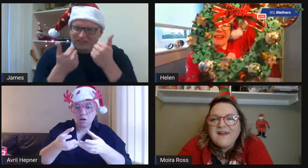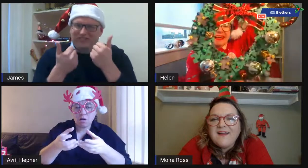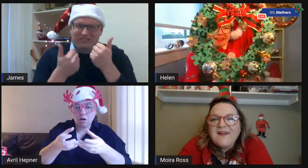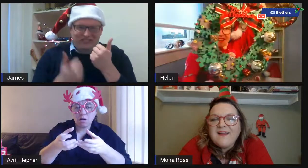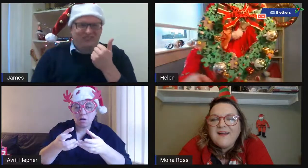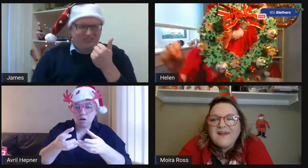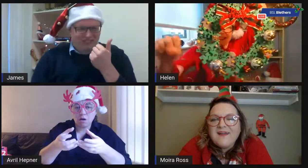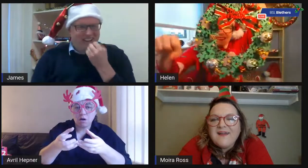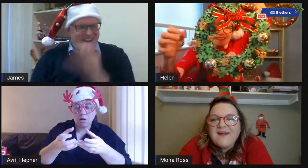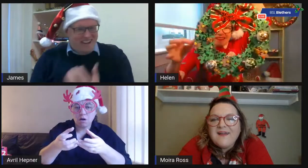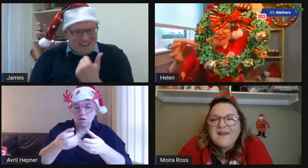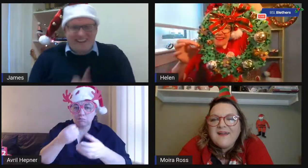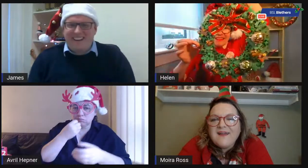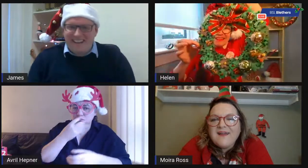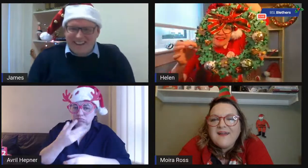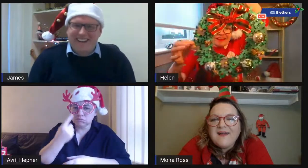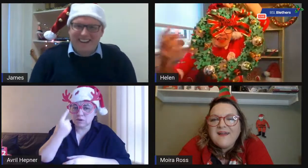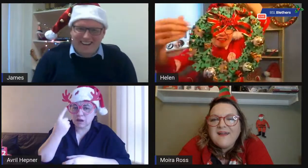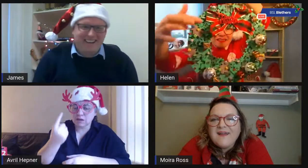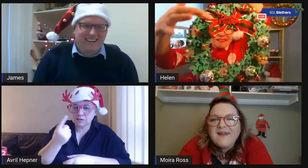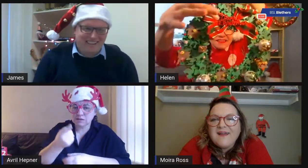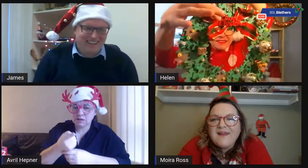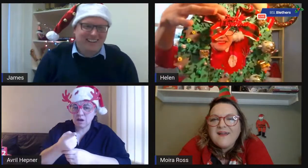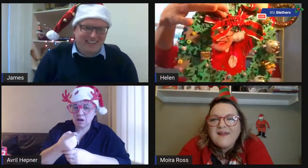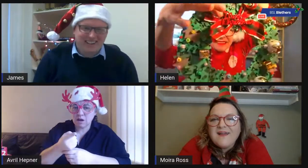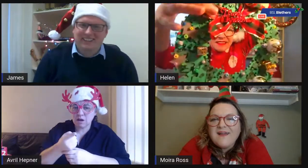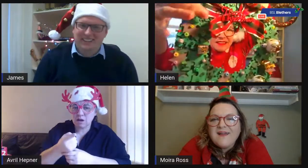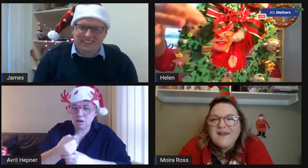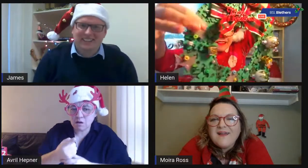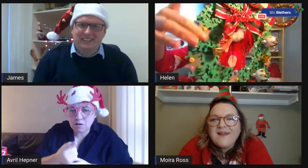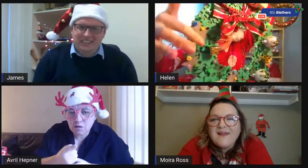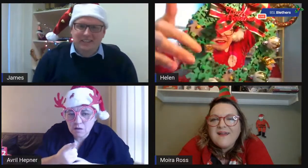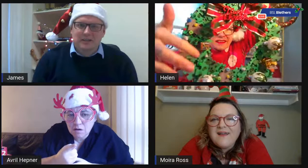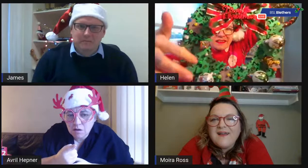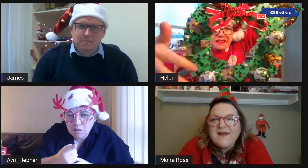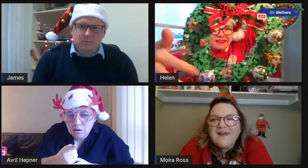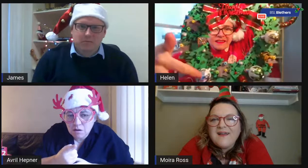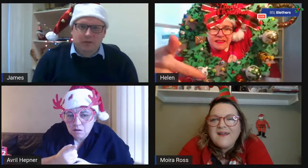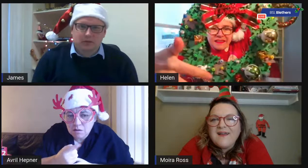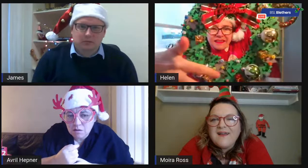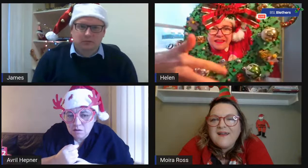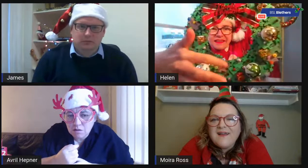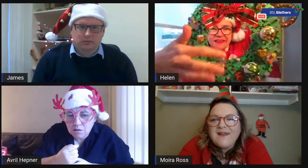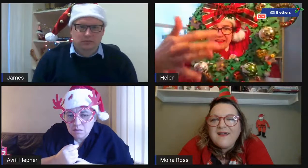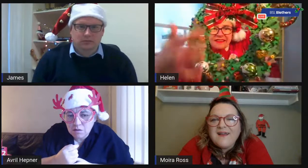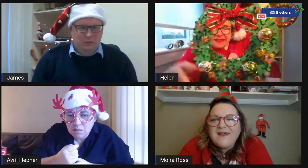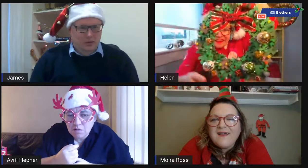to create the wreath. That Yeah. is beautiful. What a fantastic idea.